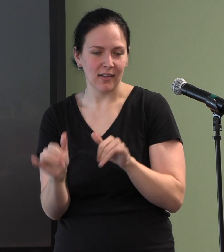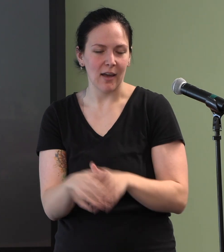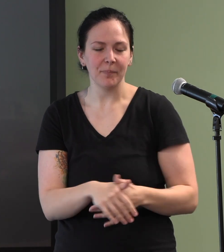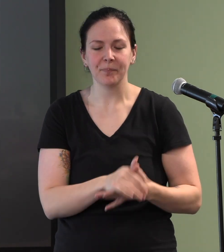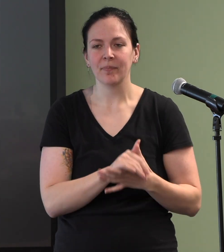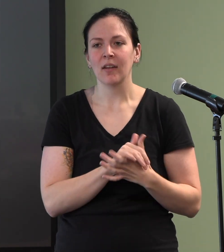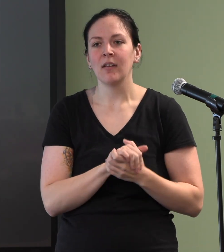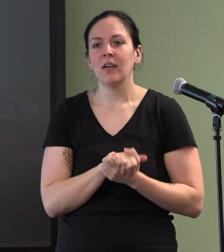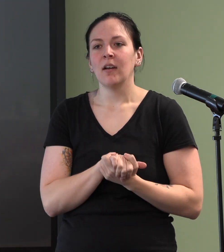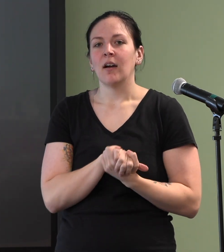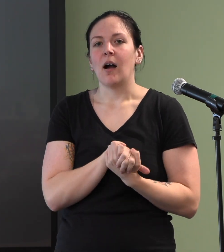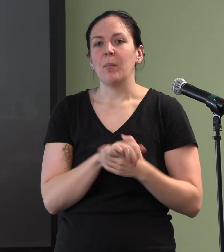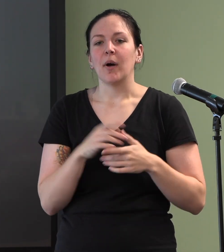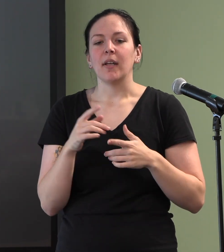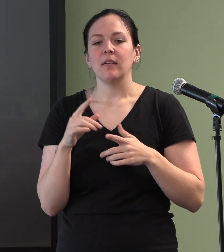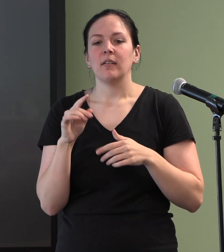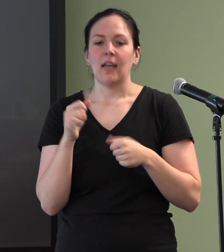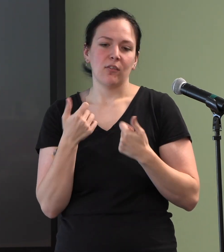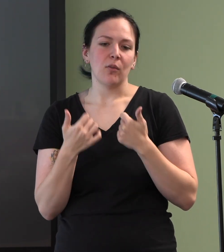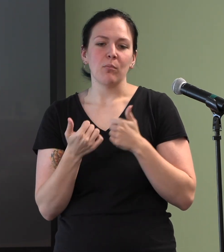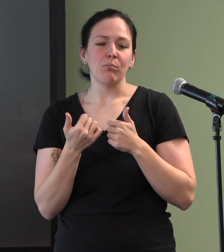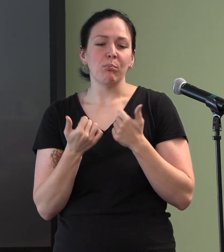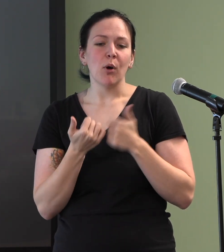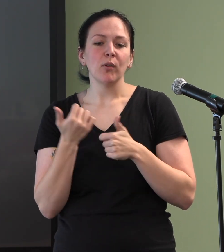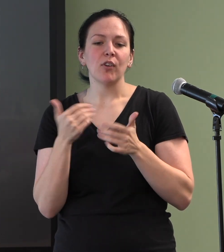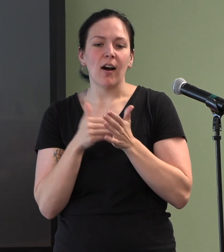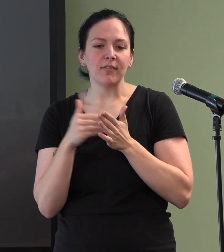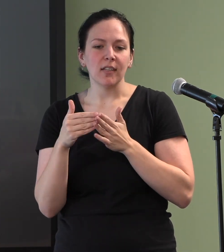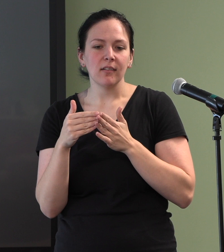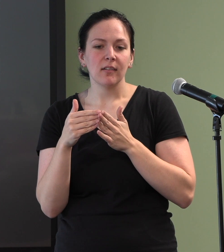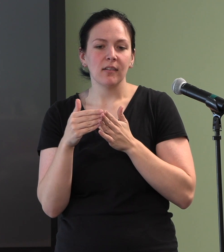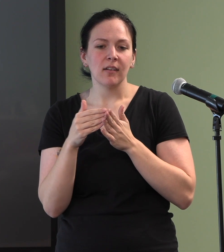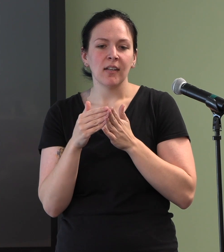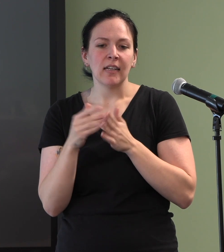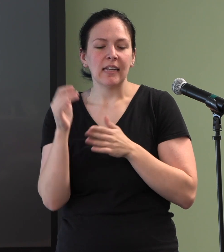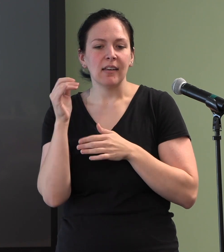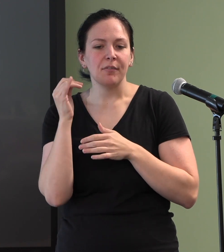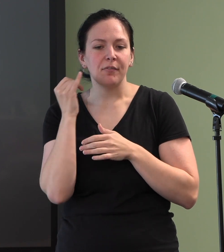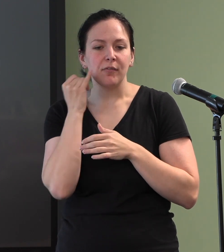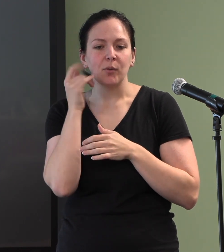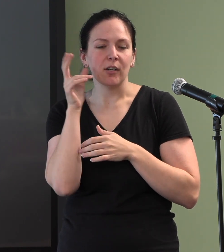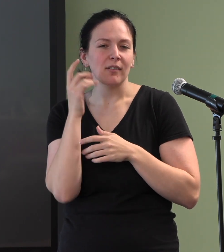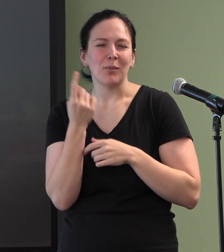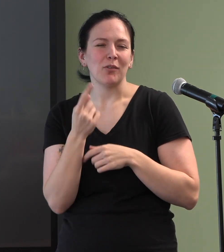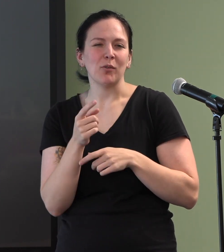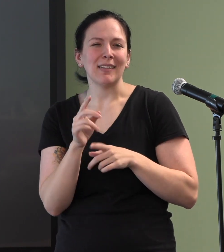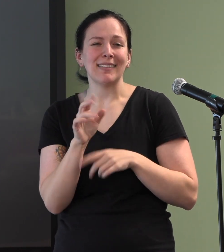that. But yes, most often if you hear someone's using